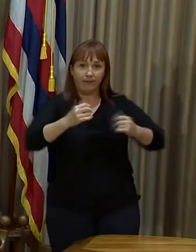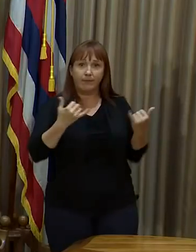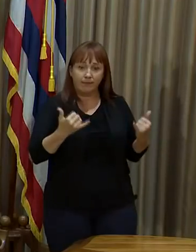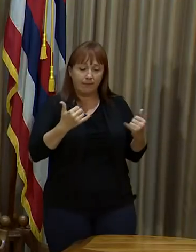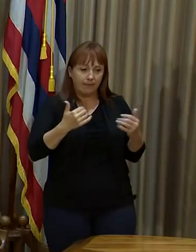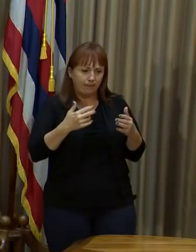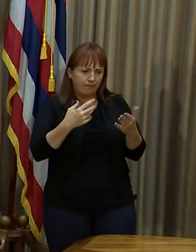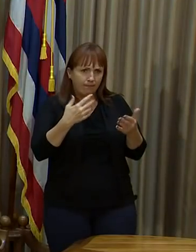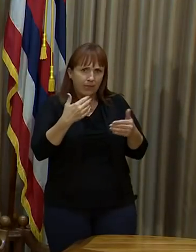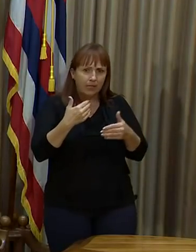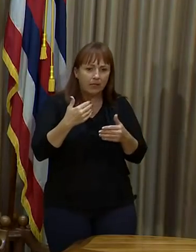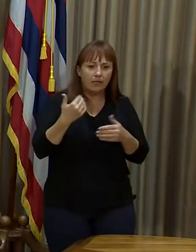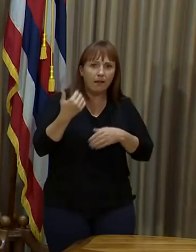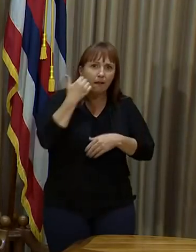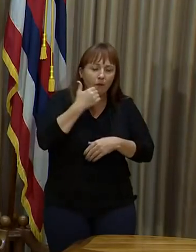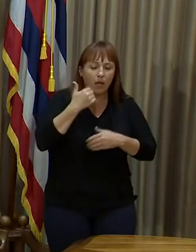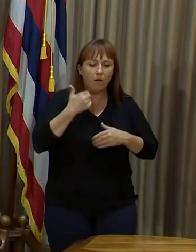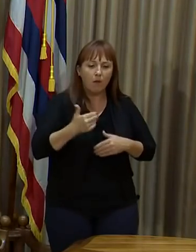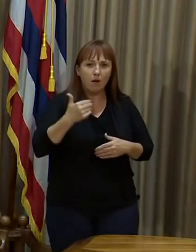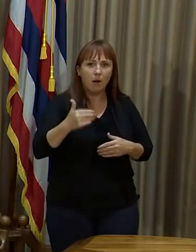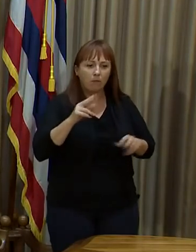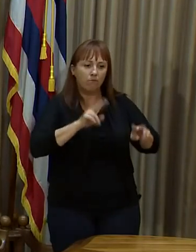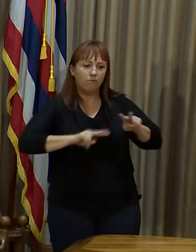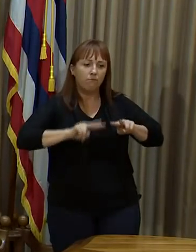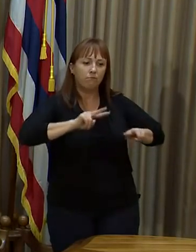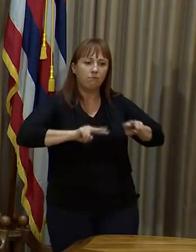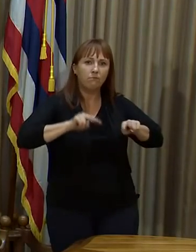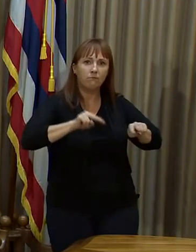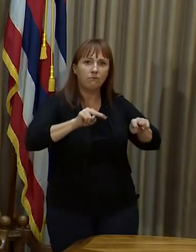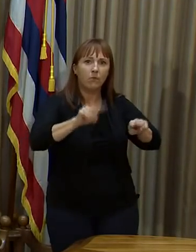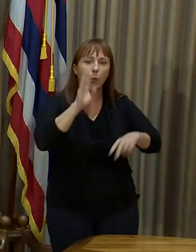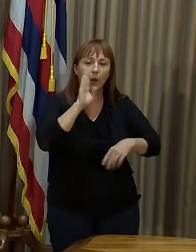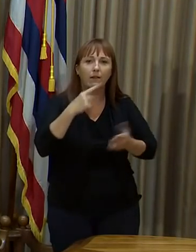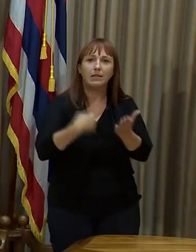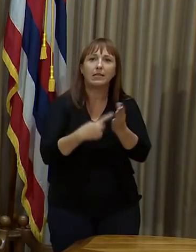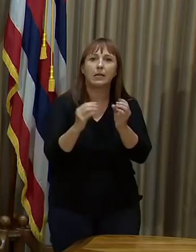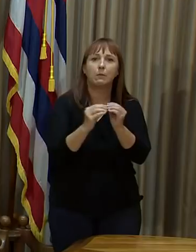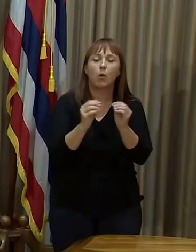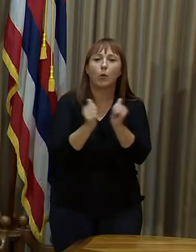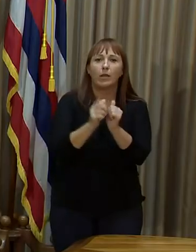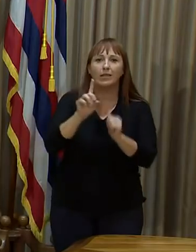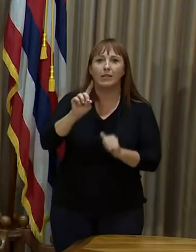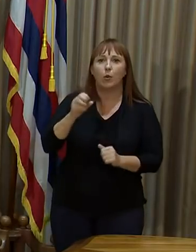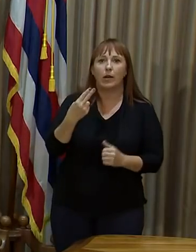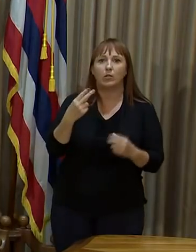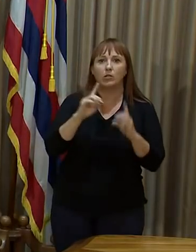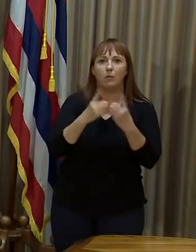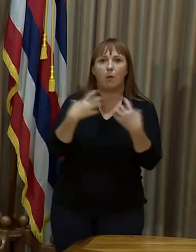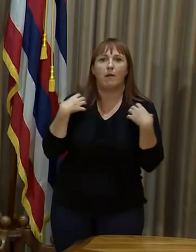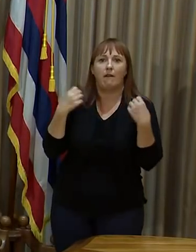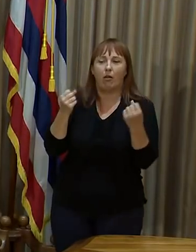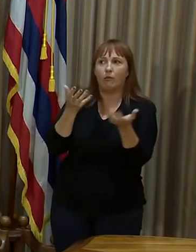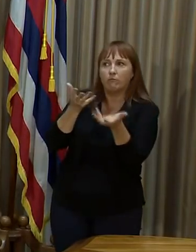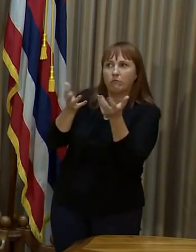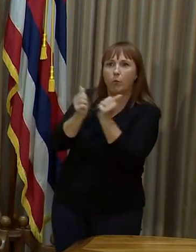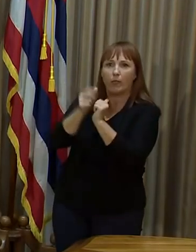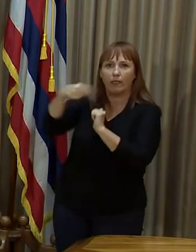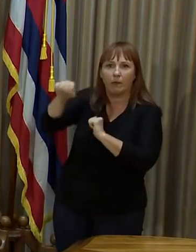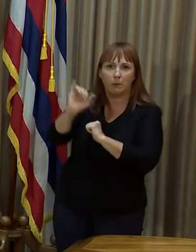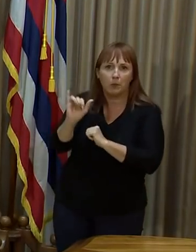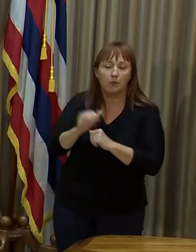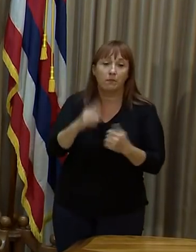we move forward, and that's certainly something that we'll be talking with at the Department of Health. But at this point in